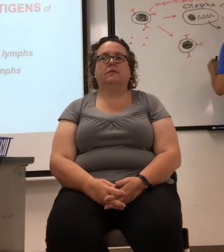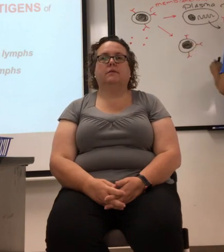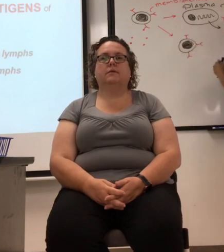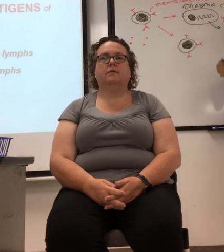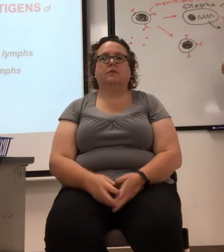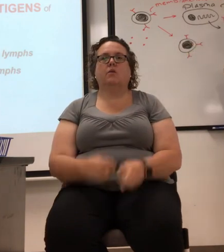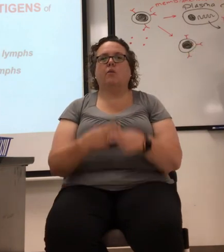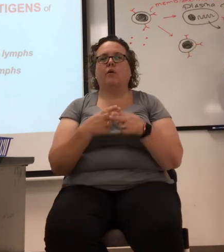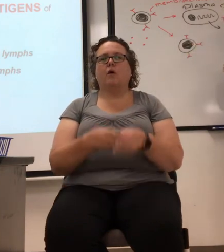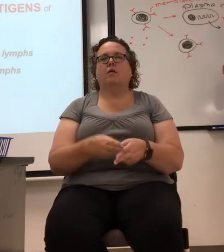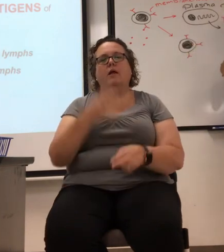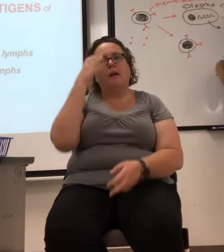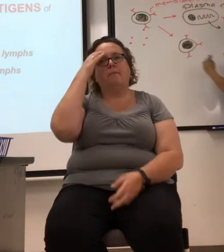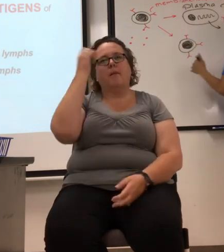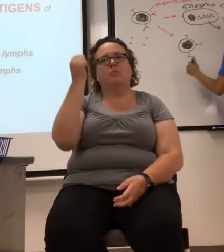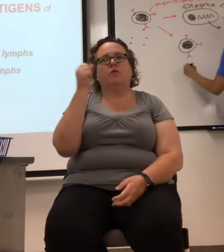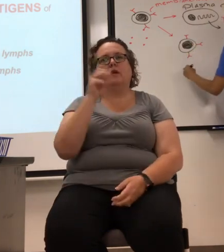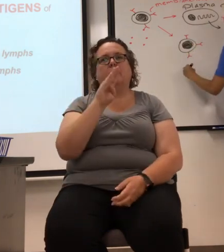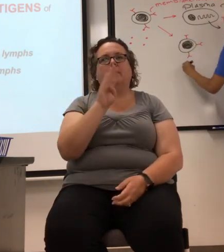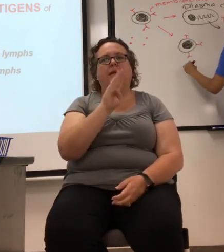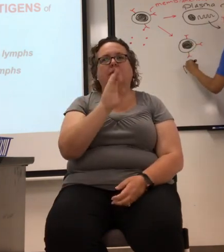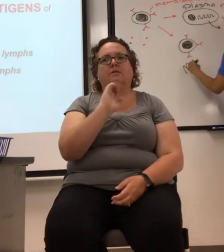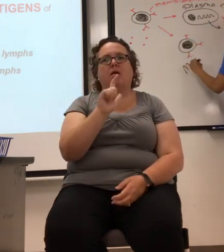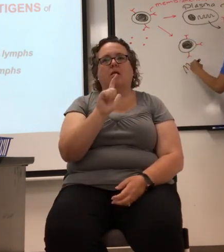Call it a memory B cell.